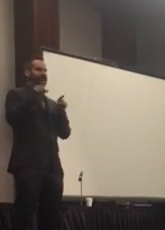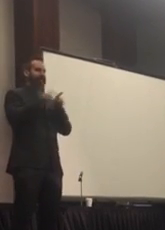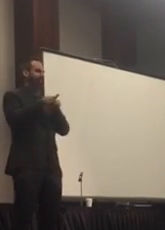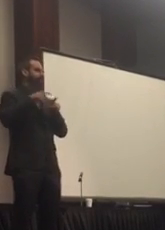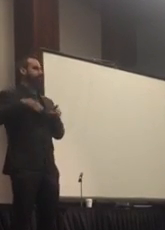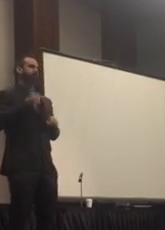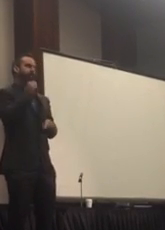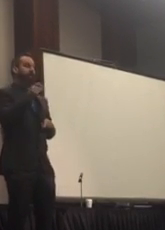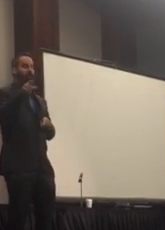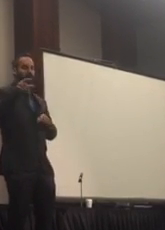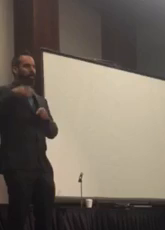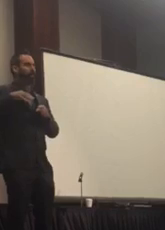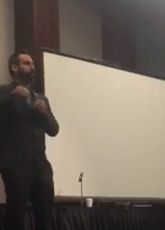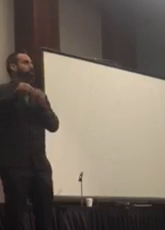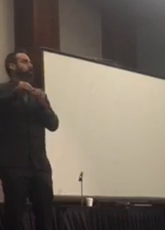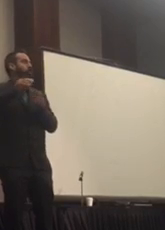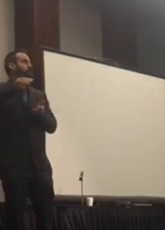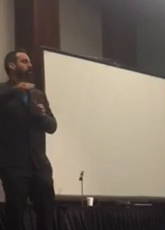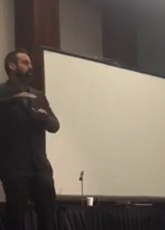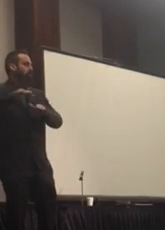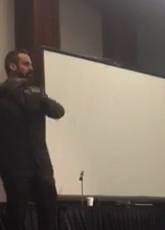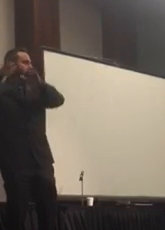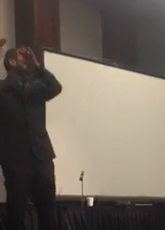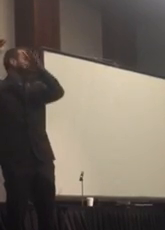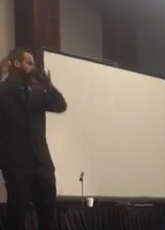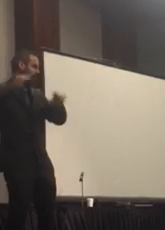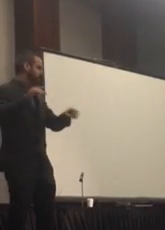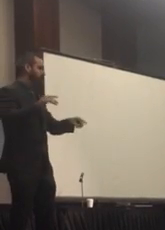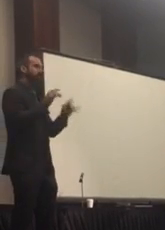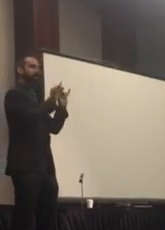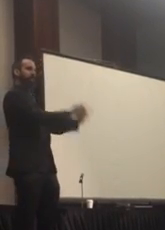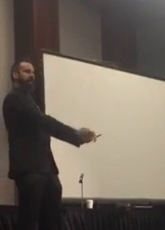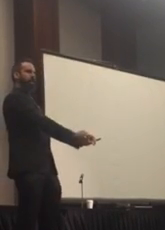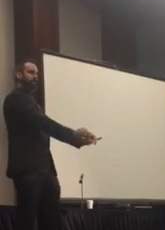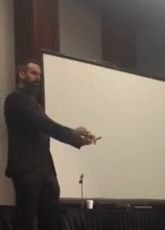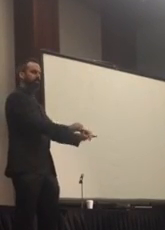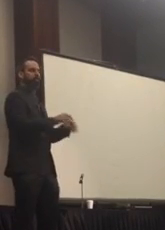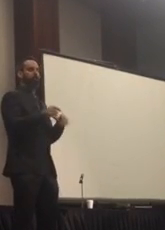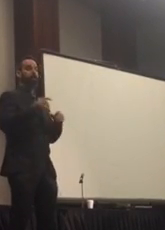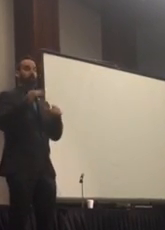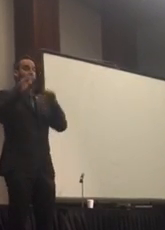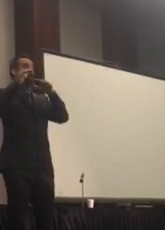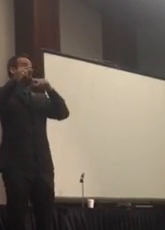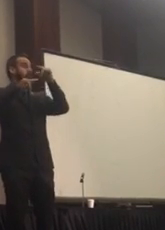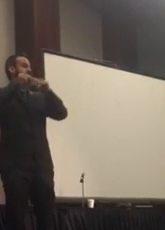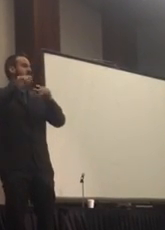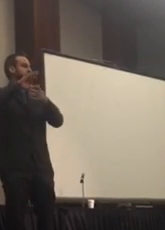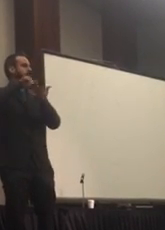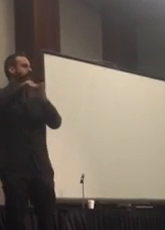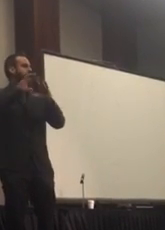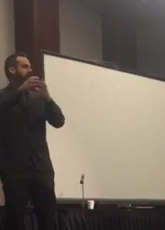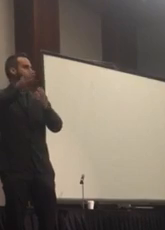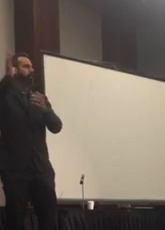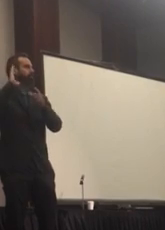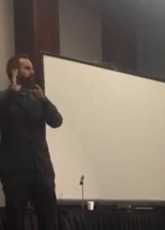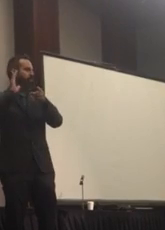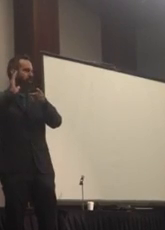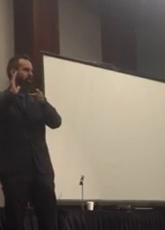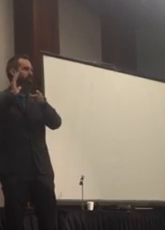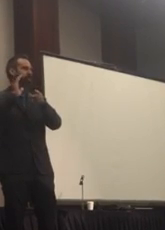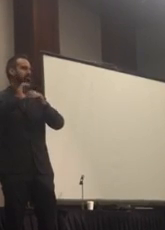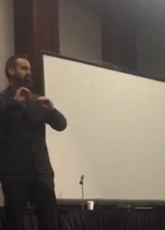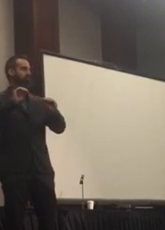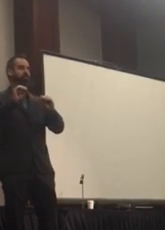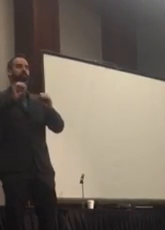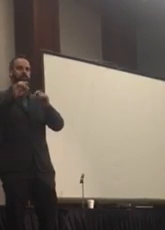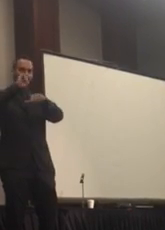So white folks are basically being subsidized to get out of the city and build this middle class that had not existed prior to these government programs,